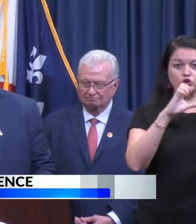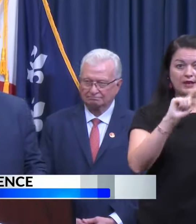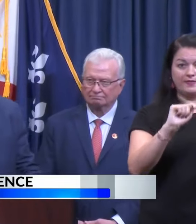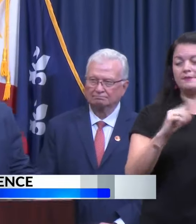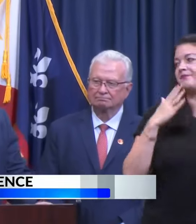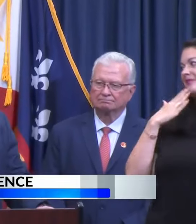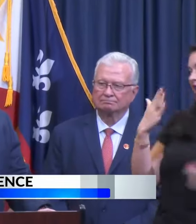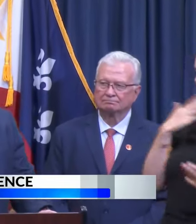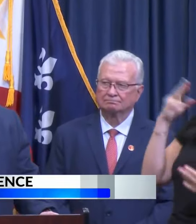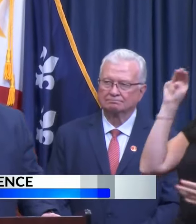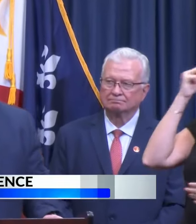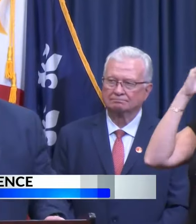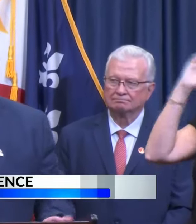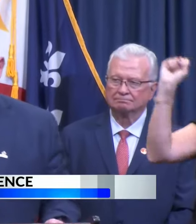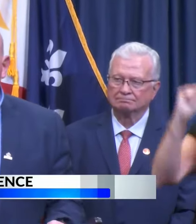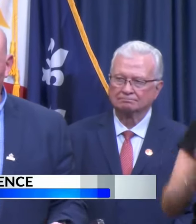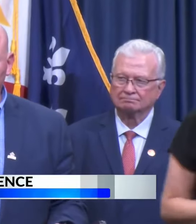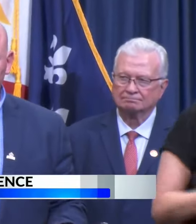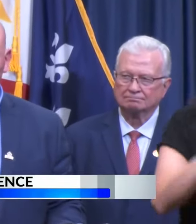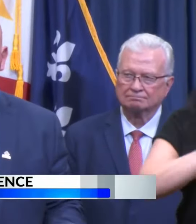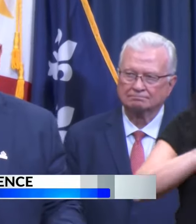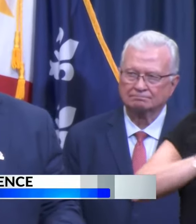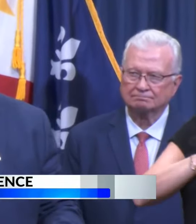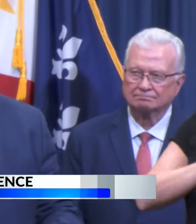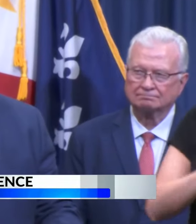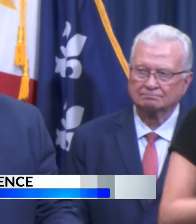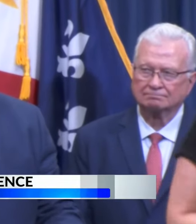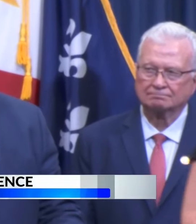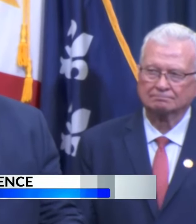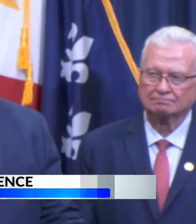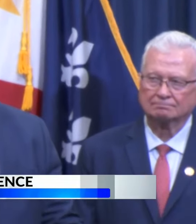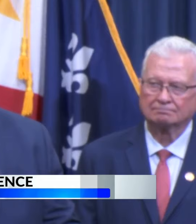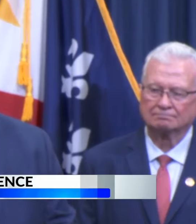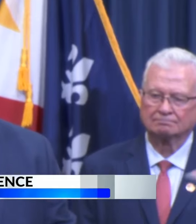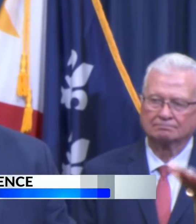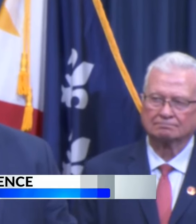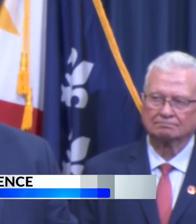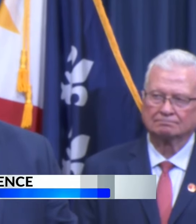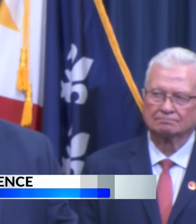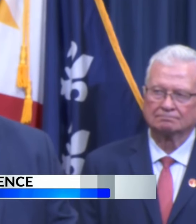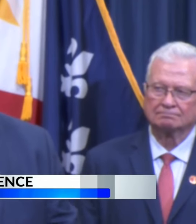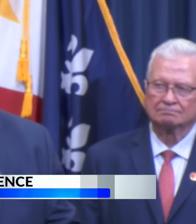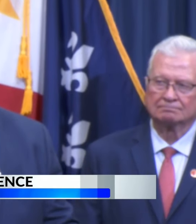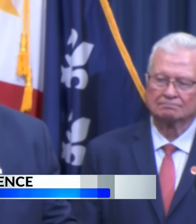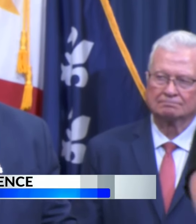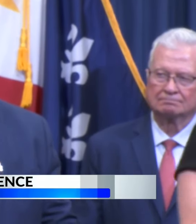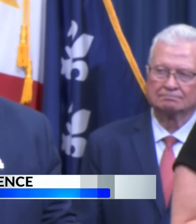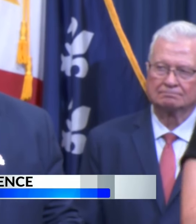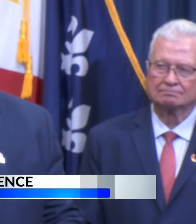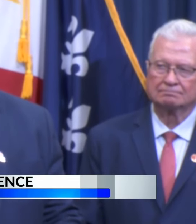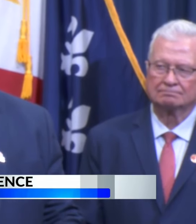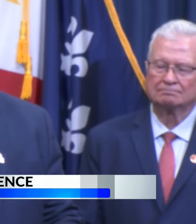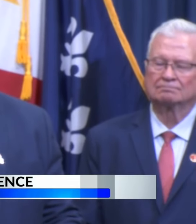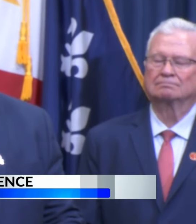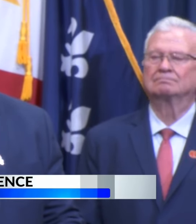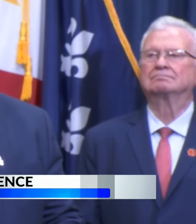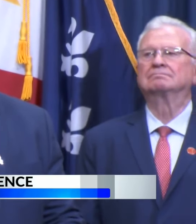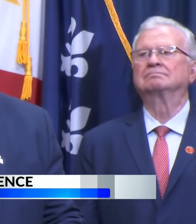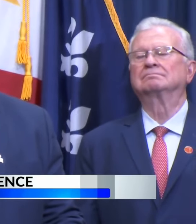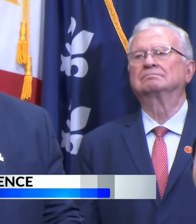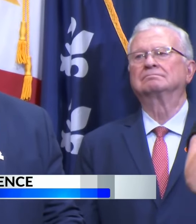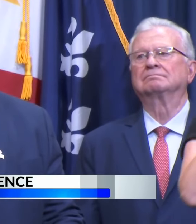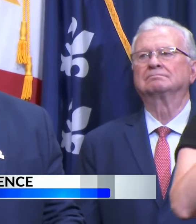Thank you, Mayor, President, Sheriff, Mayors, members of the public. Just an update from the Lafayette Parish School